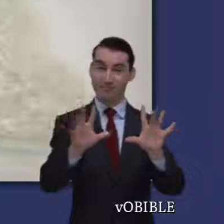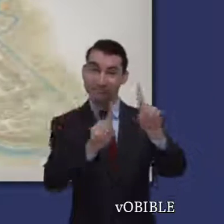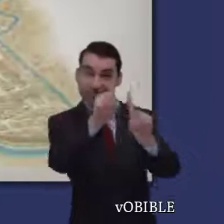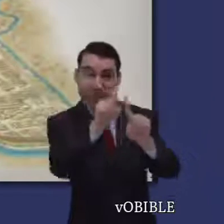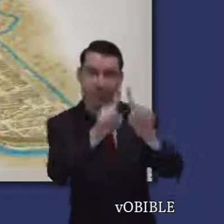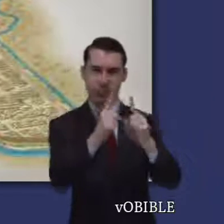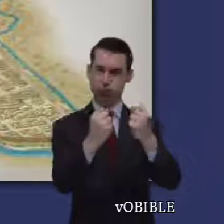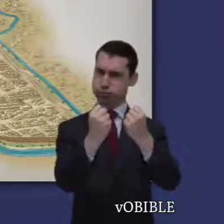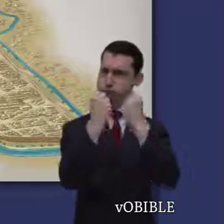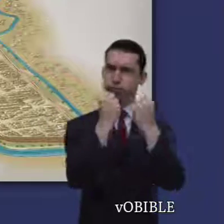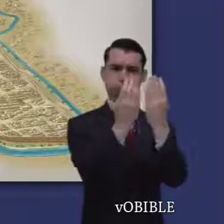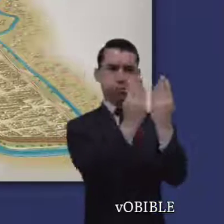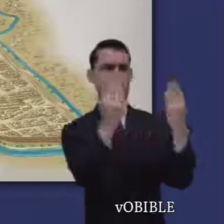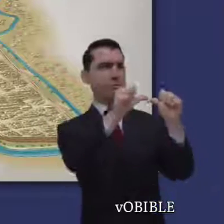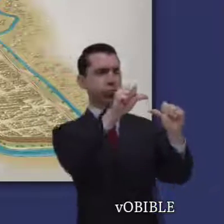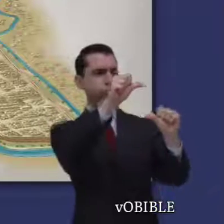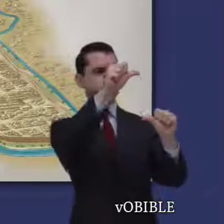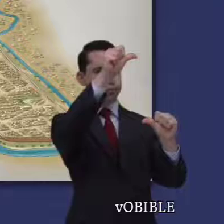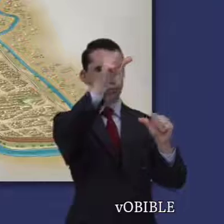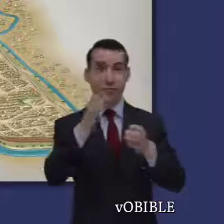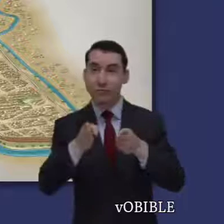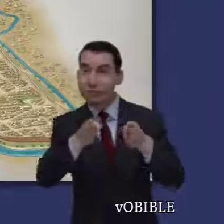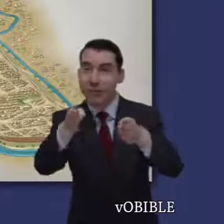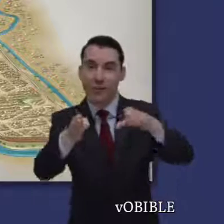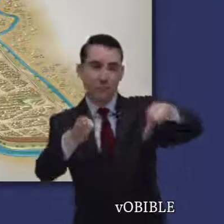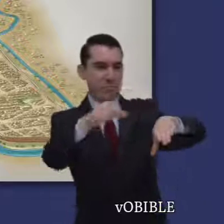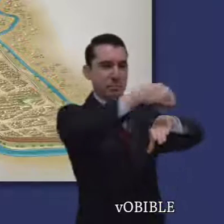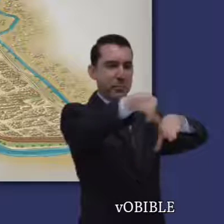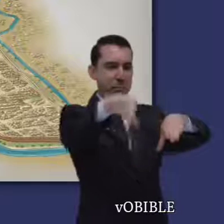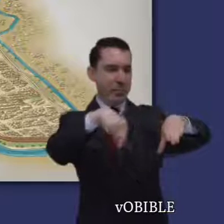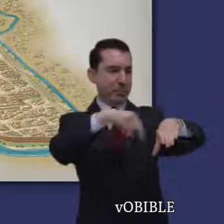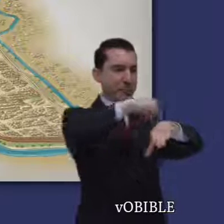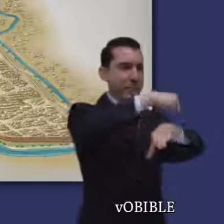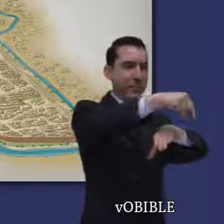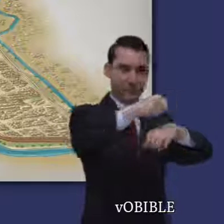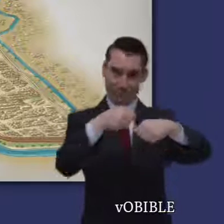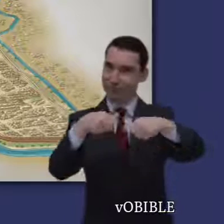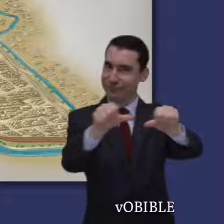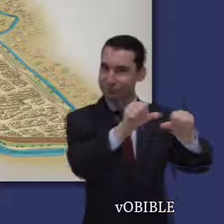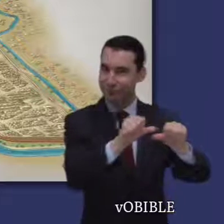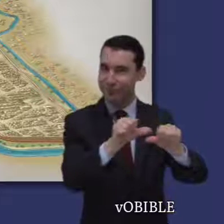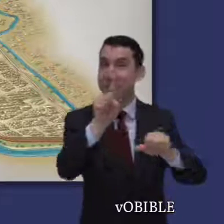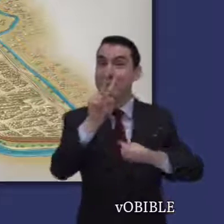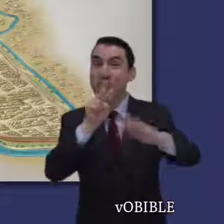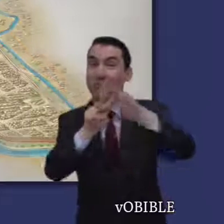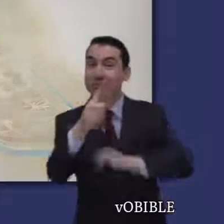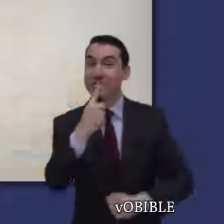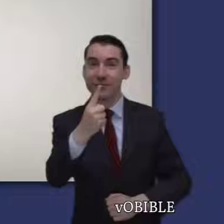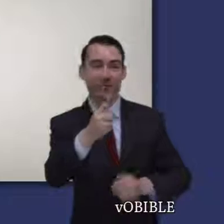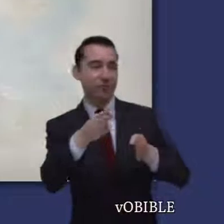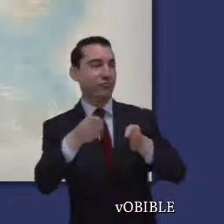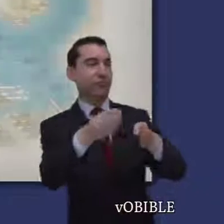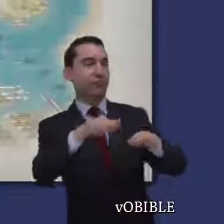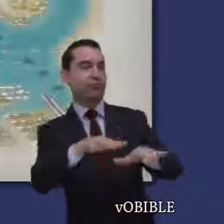Nineveh was a heavily fortified city with high walls and a moat. But Nahum prophesies that the gates of the rivers